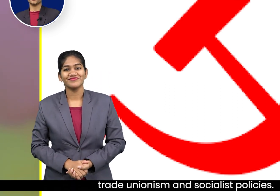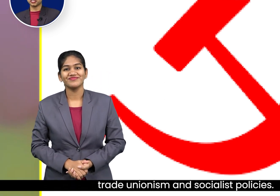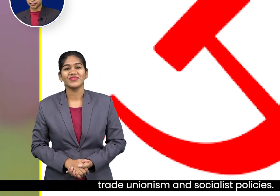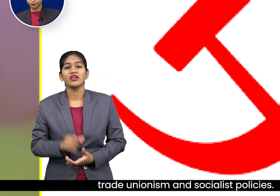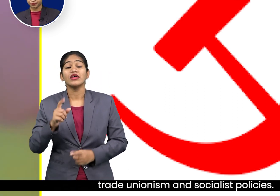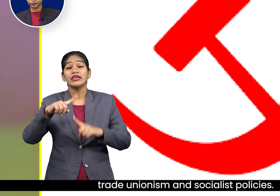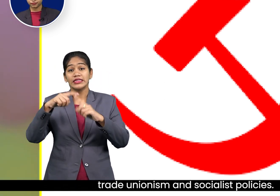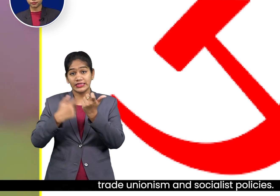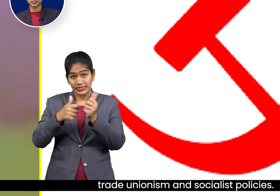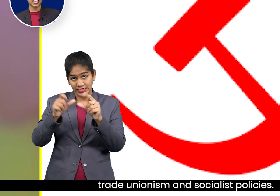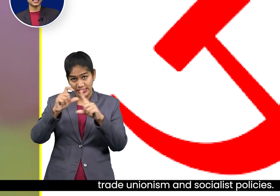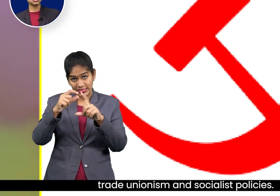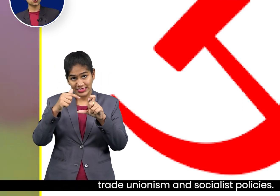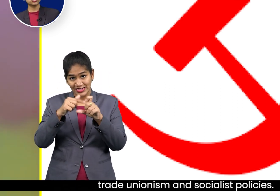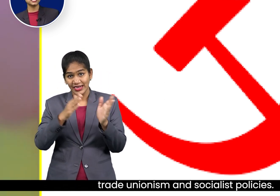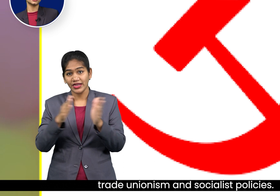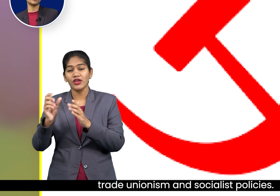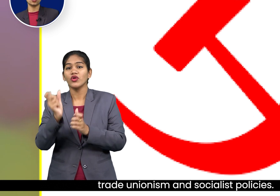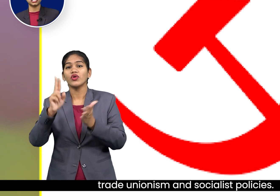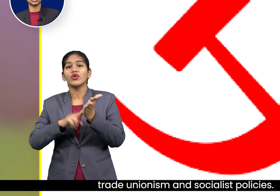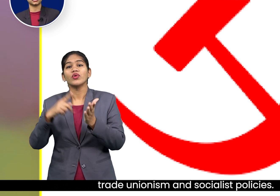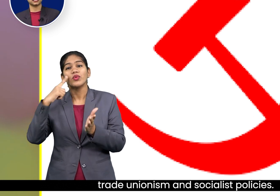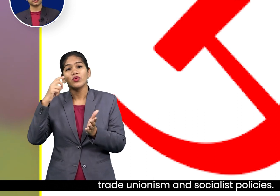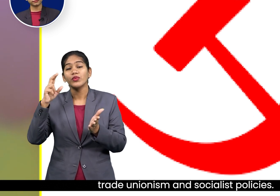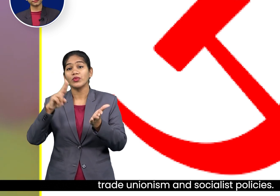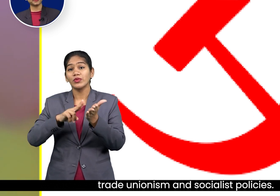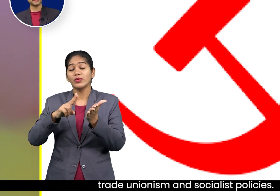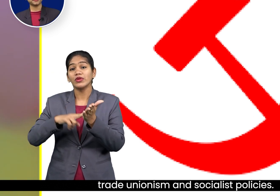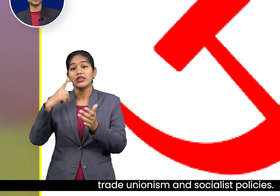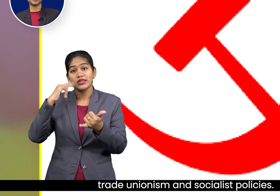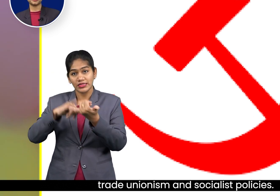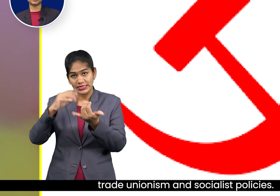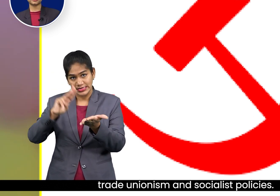trade unionism and socialist policies.